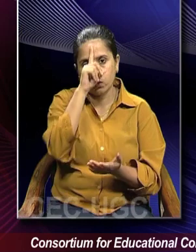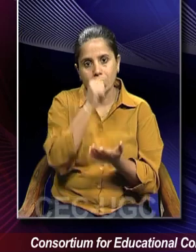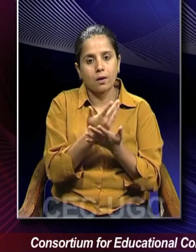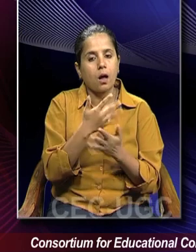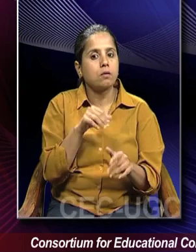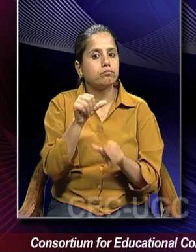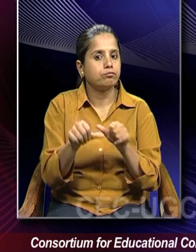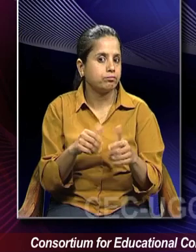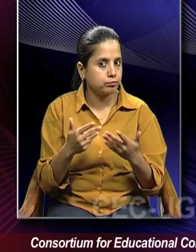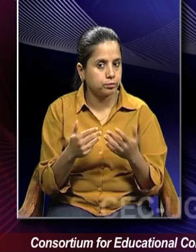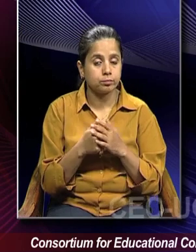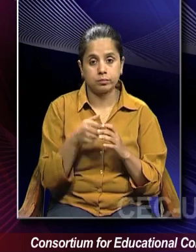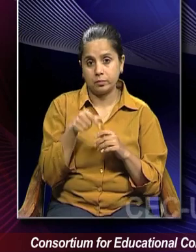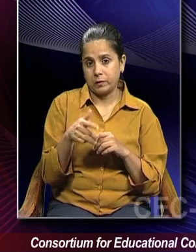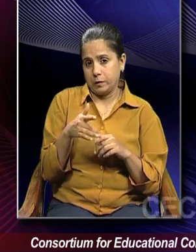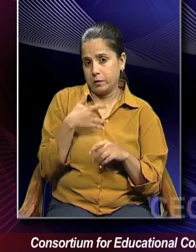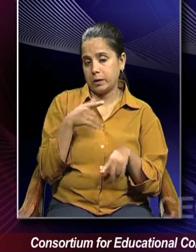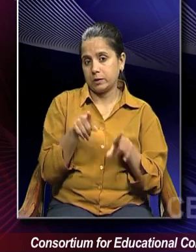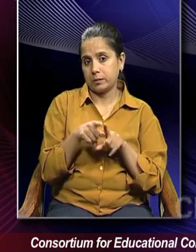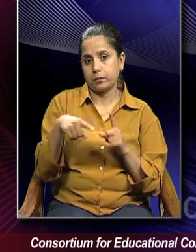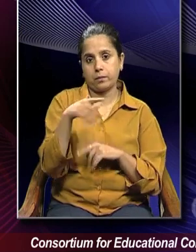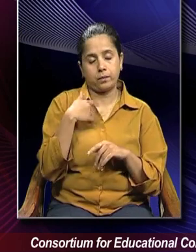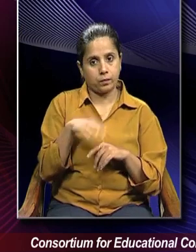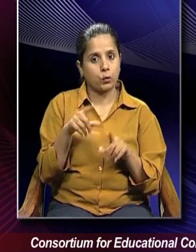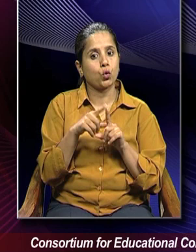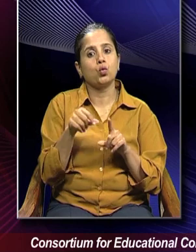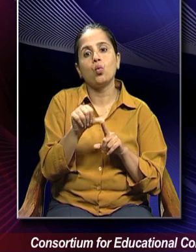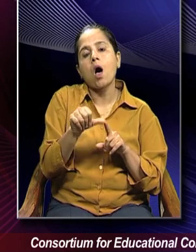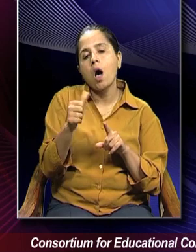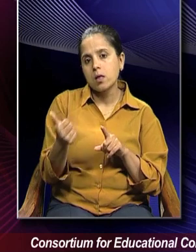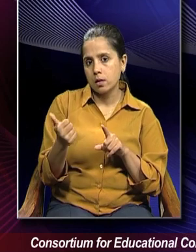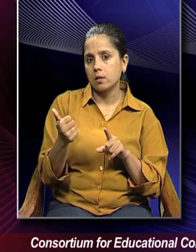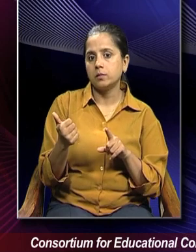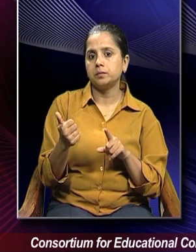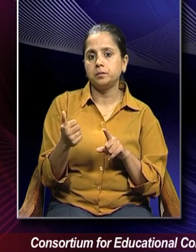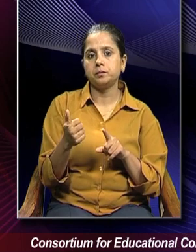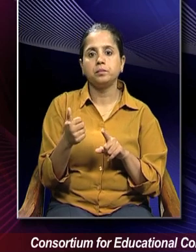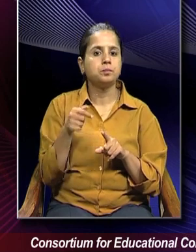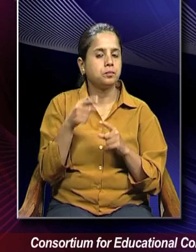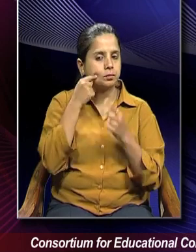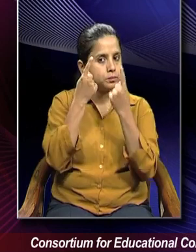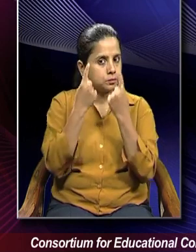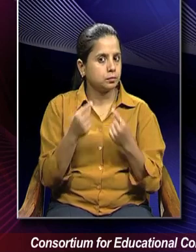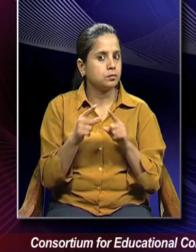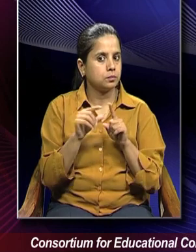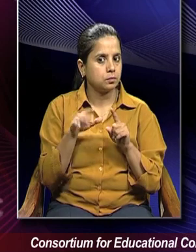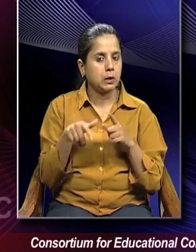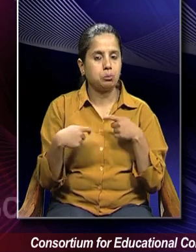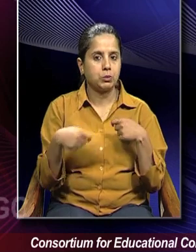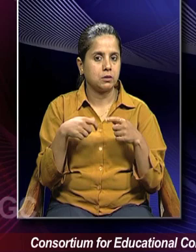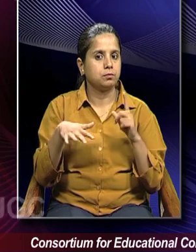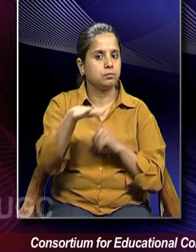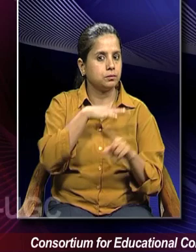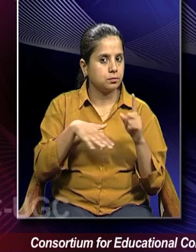situation. So, in a way we are conducting another kind of analysis of business